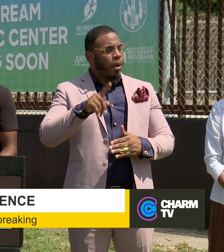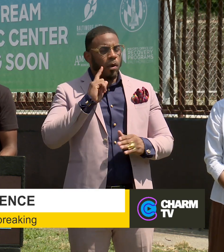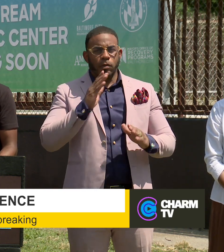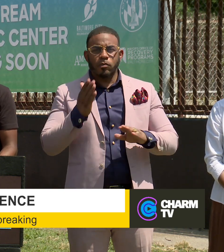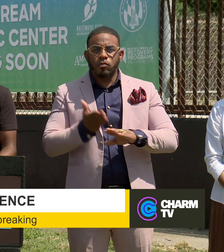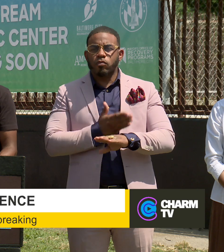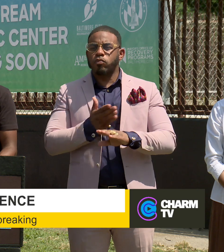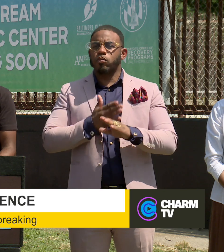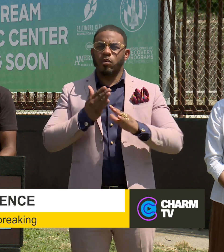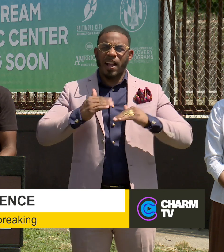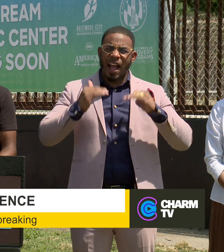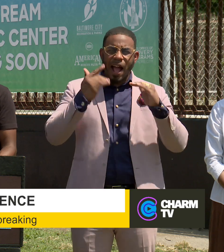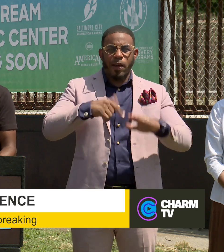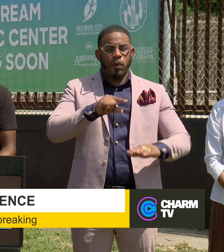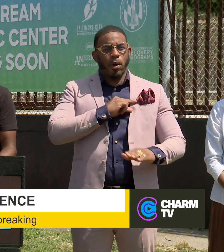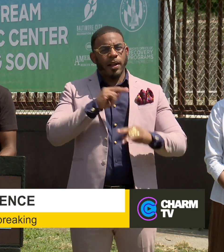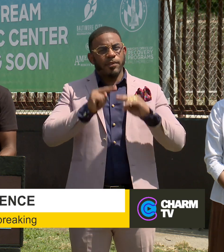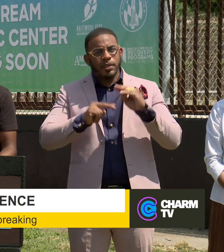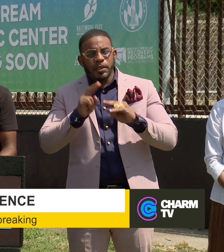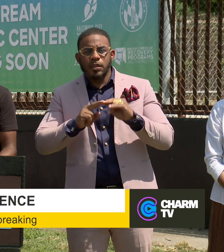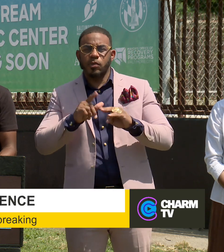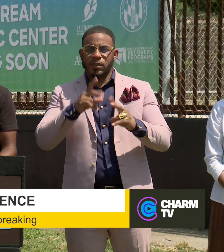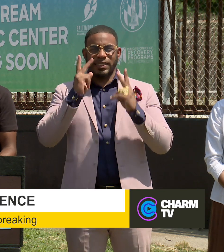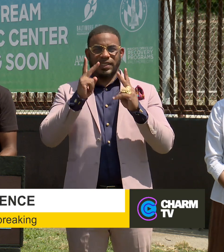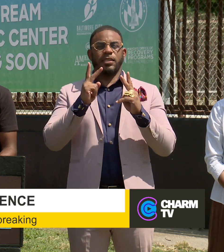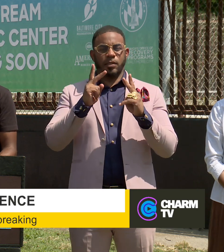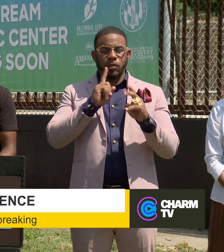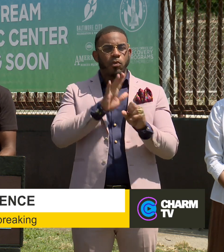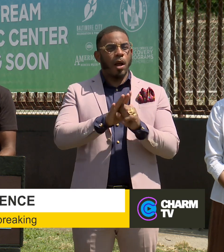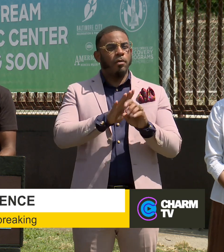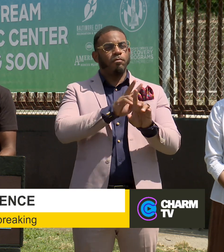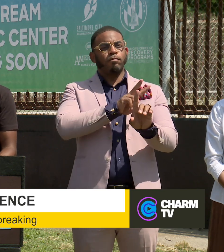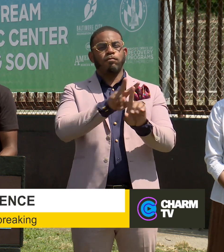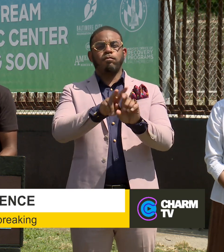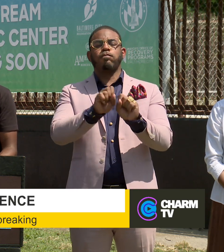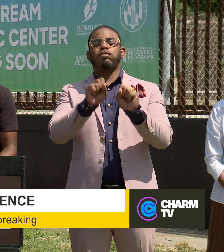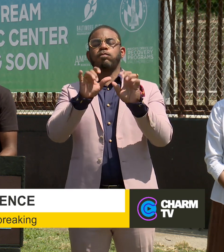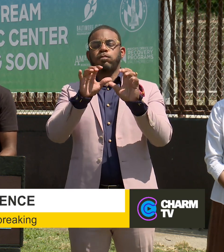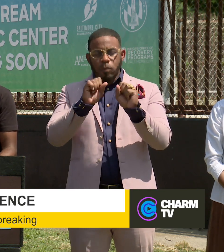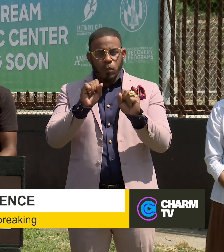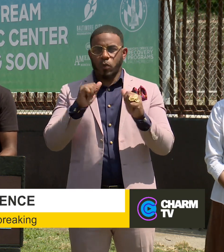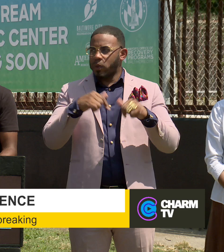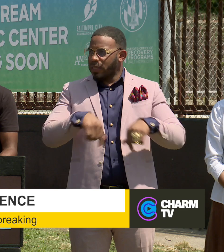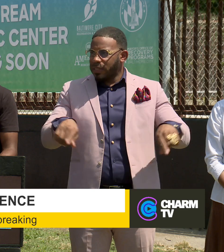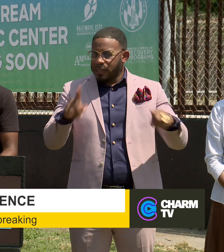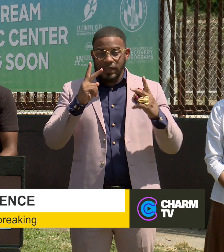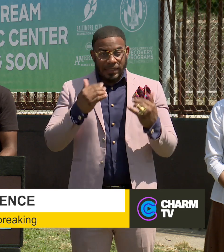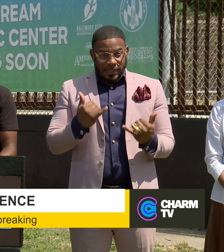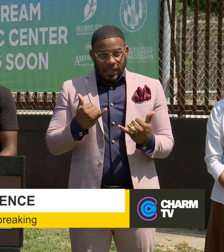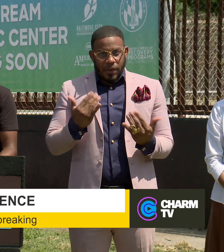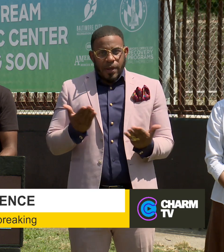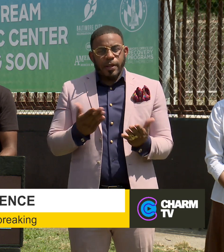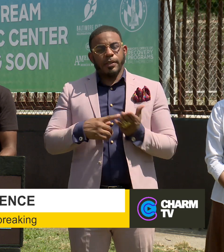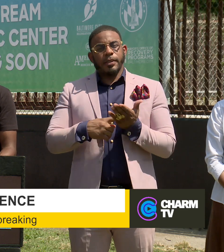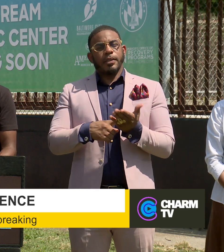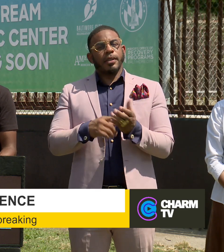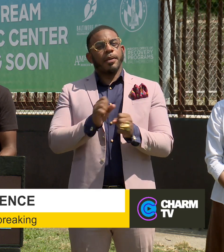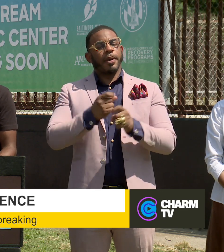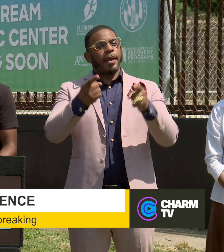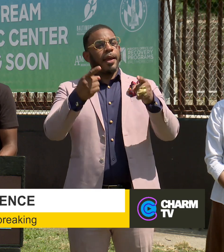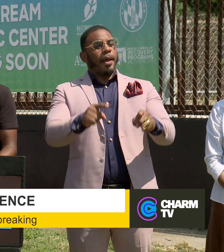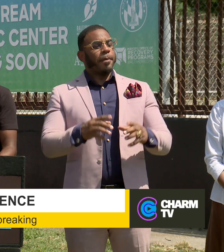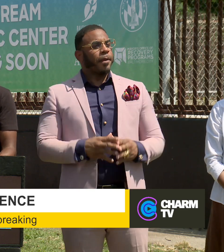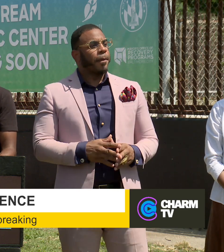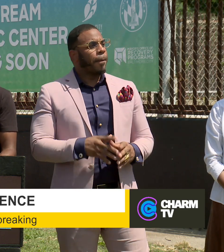equipped with high-quality facilities, and we're seeing that promise come to fruition with this Rec rollout. And today we're here to discuss making this